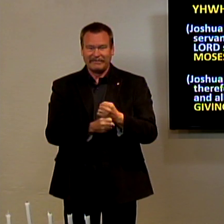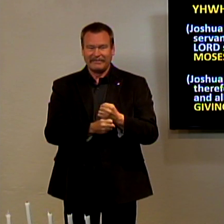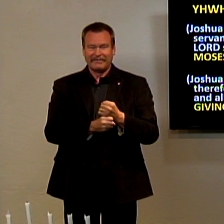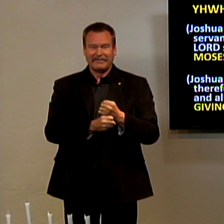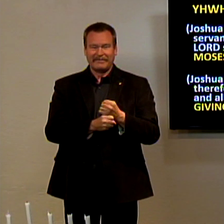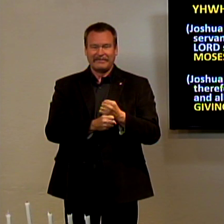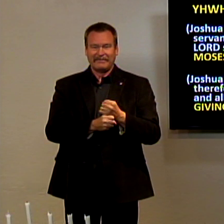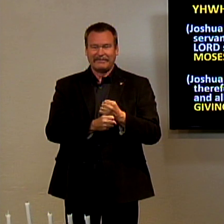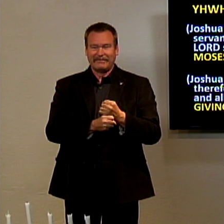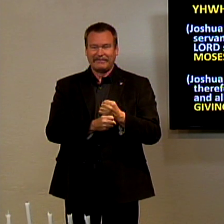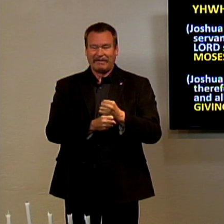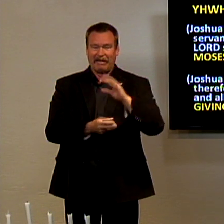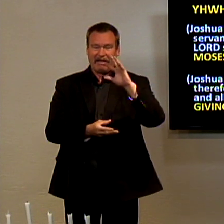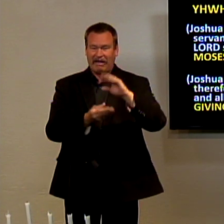years through the wilderness.